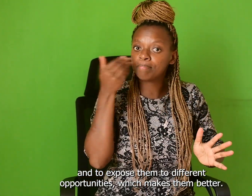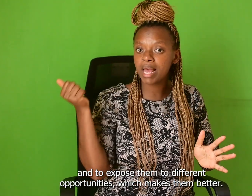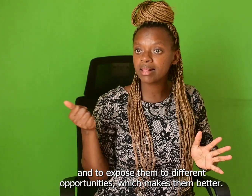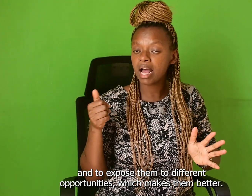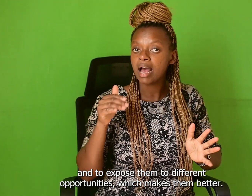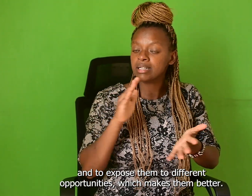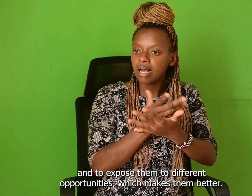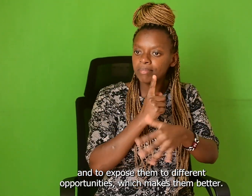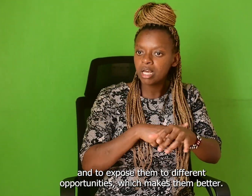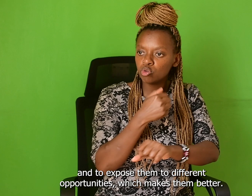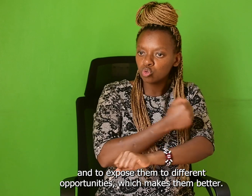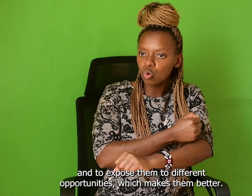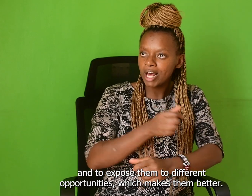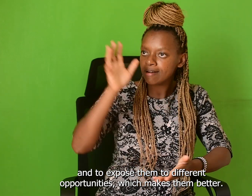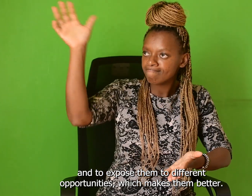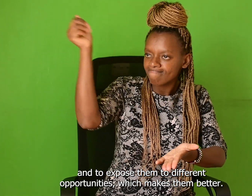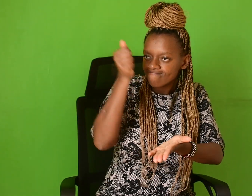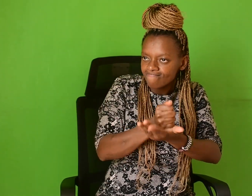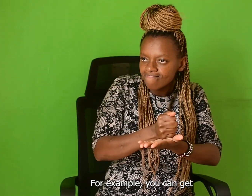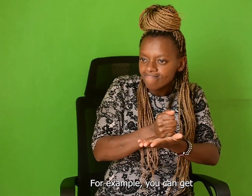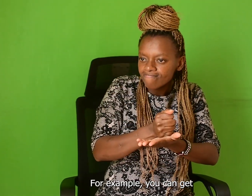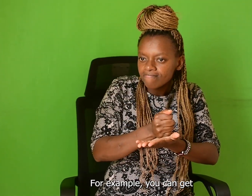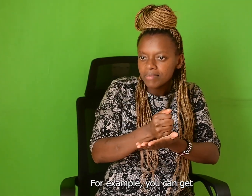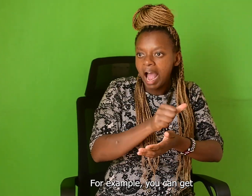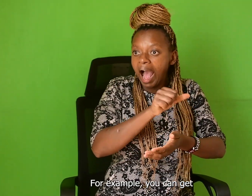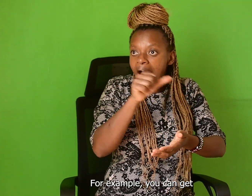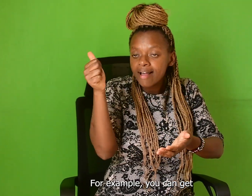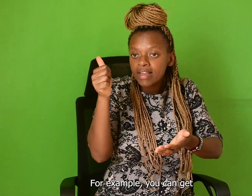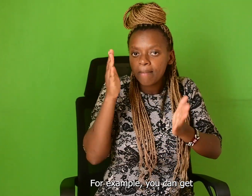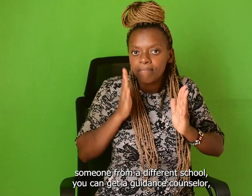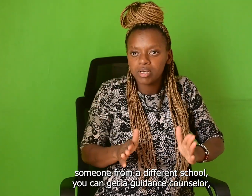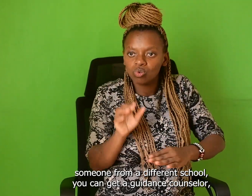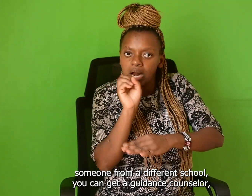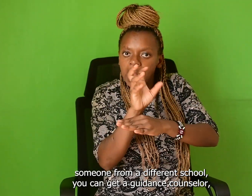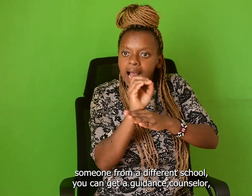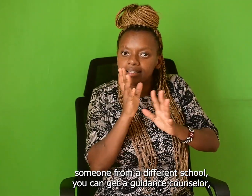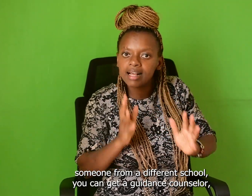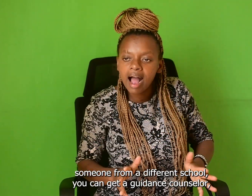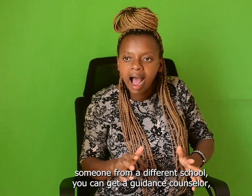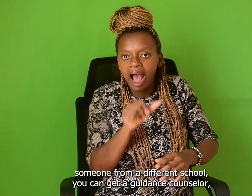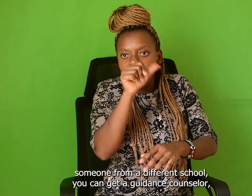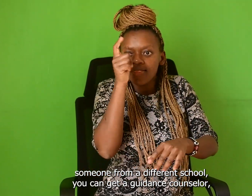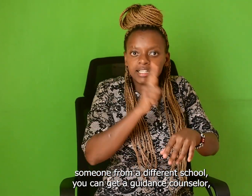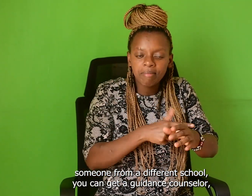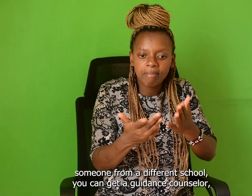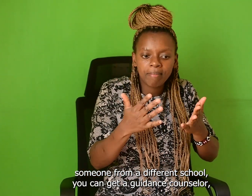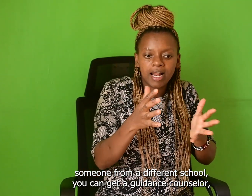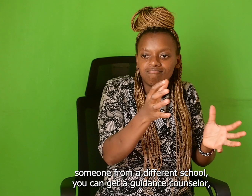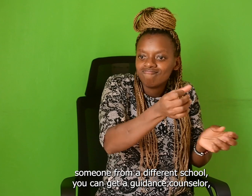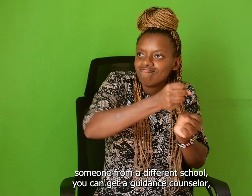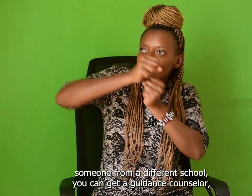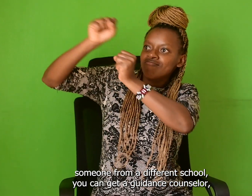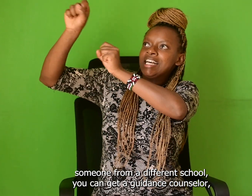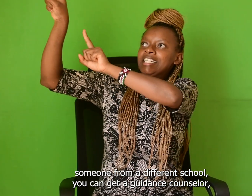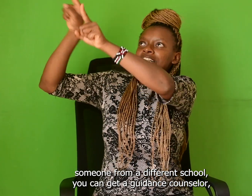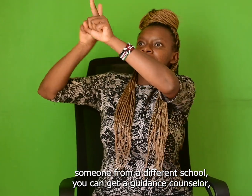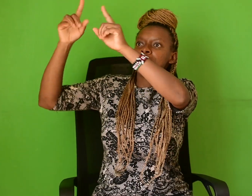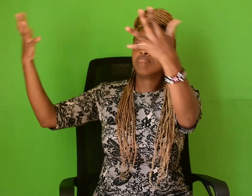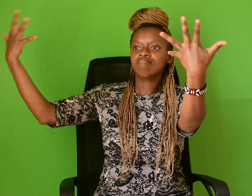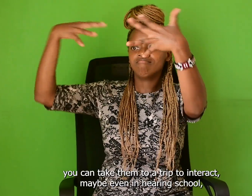different opportunities, which makes them better. For example, you can get someone from a different school, you can get a guidance counselor, you can